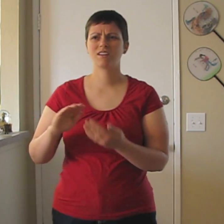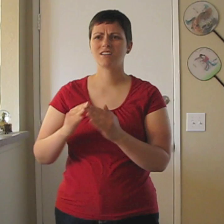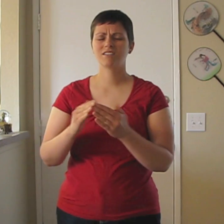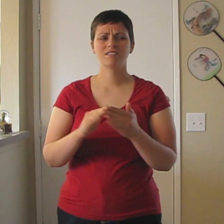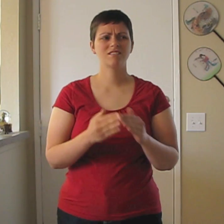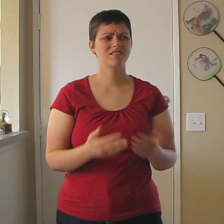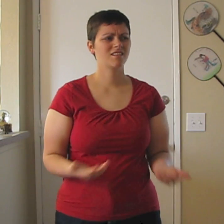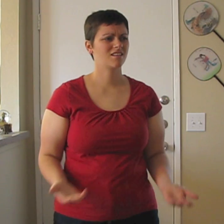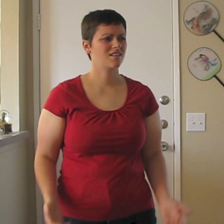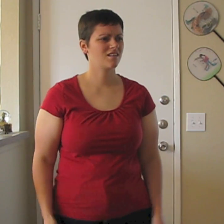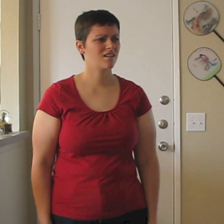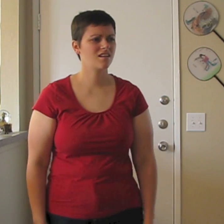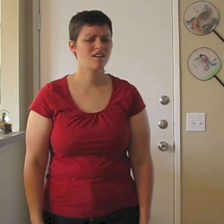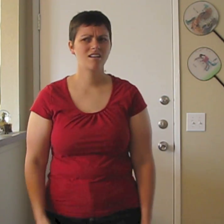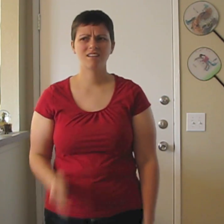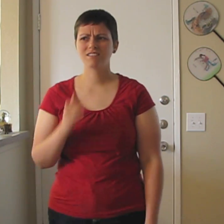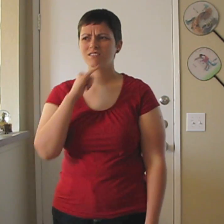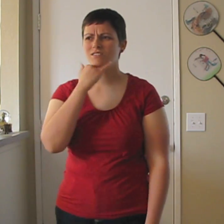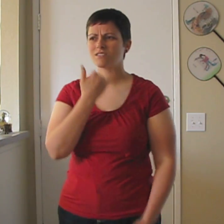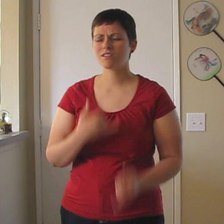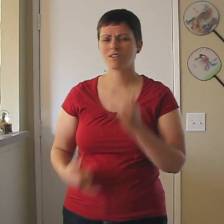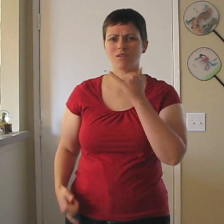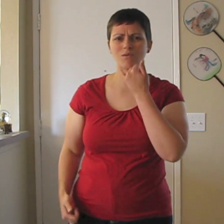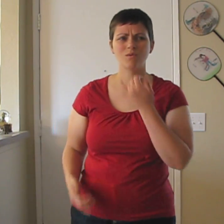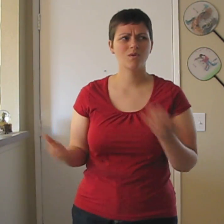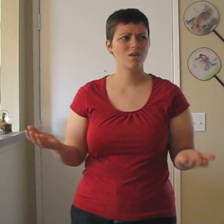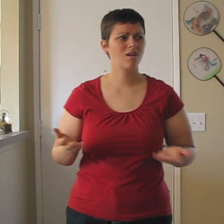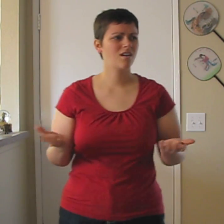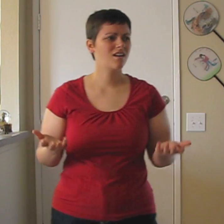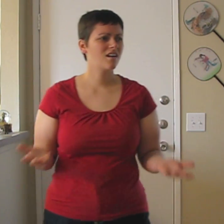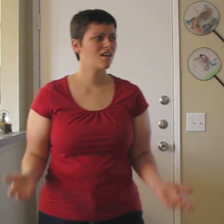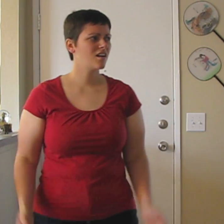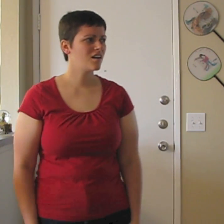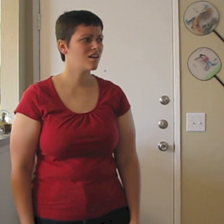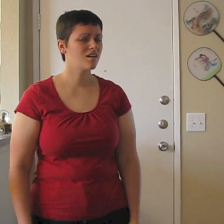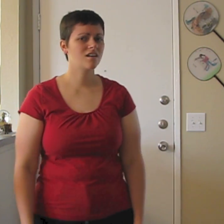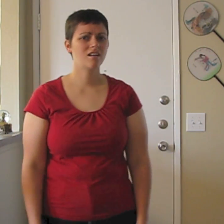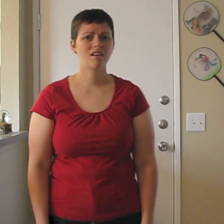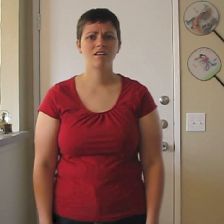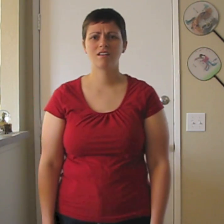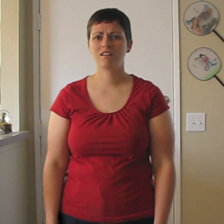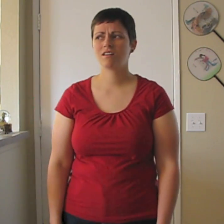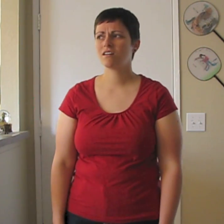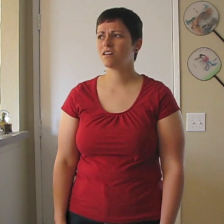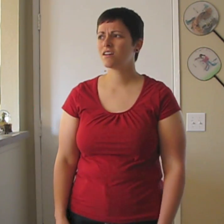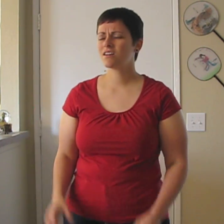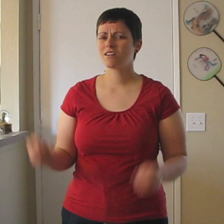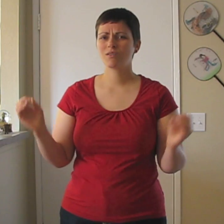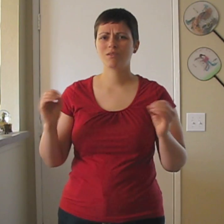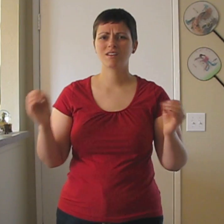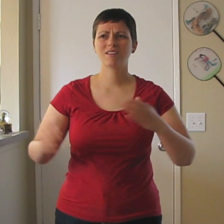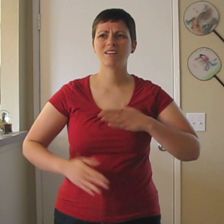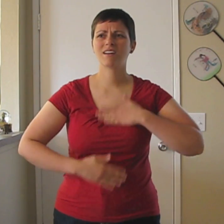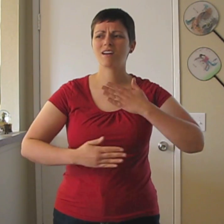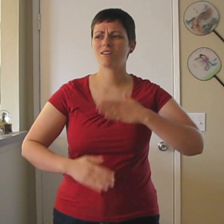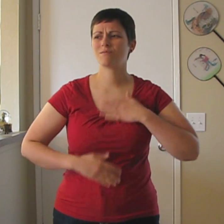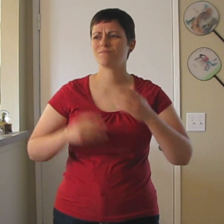Lamb. And when we reached the city, I knew something must be wrong. There were